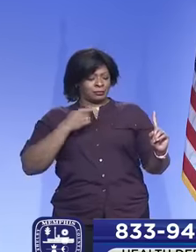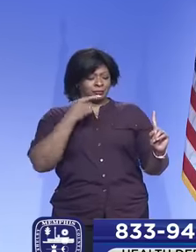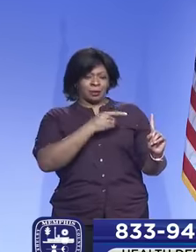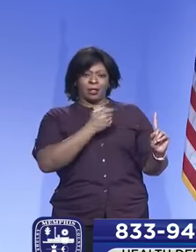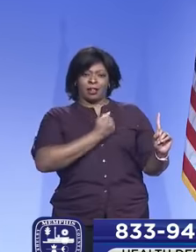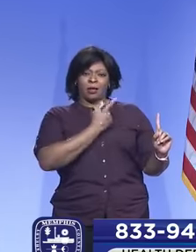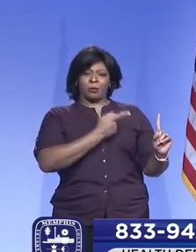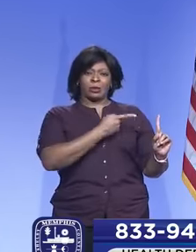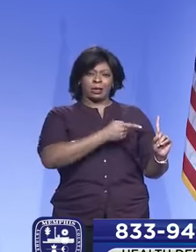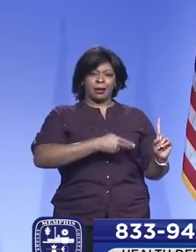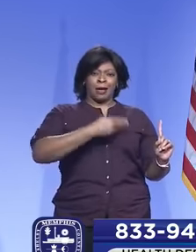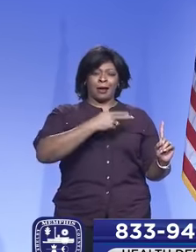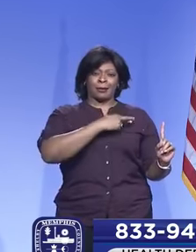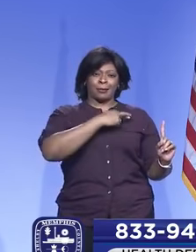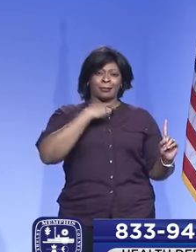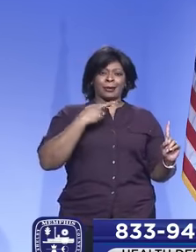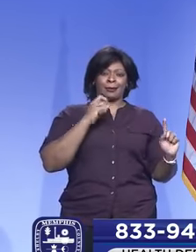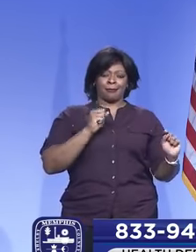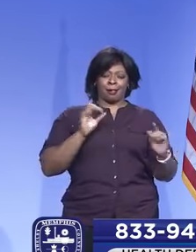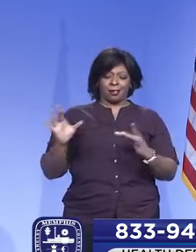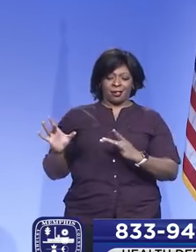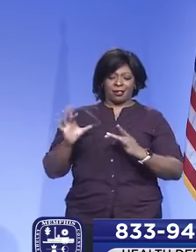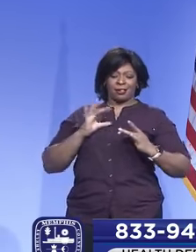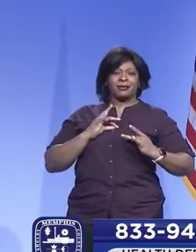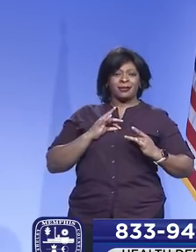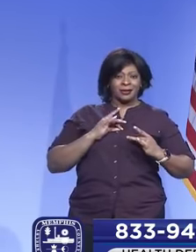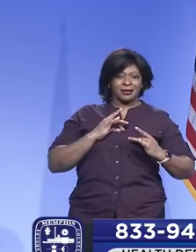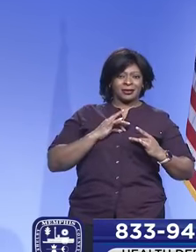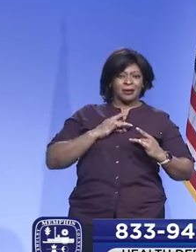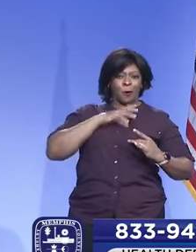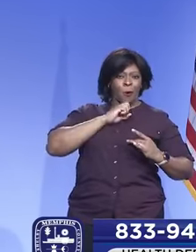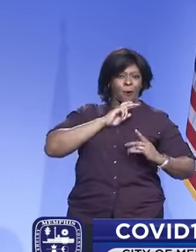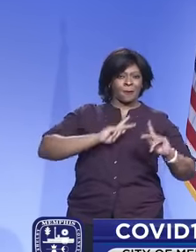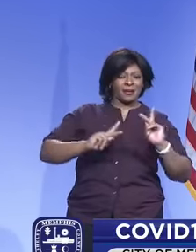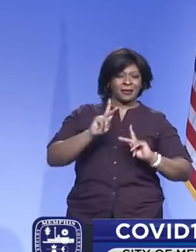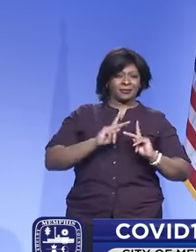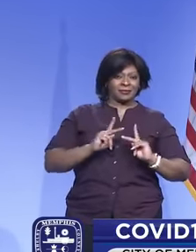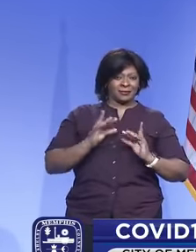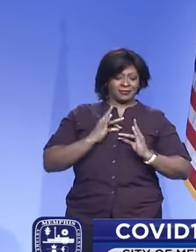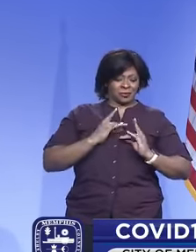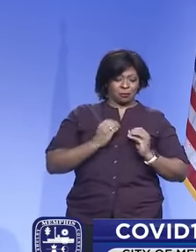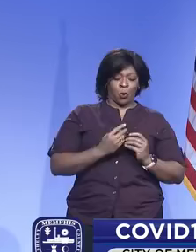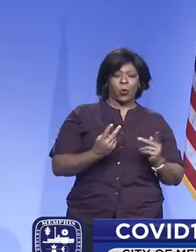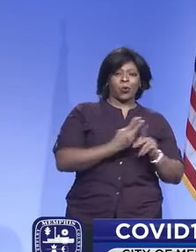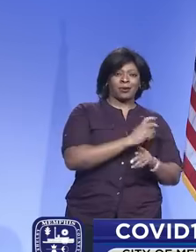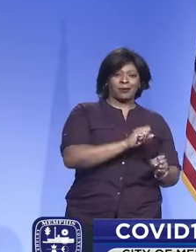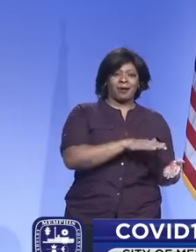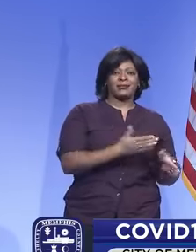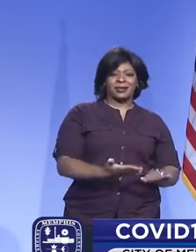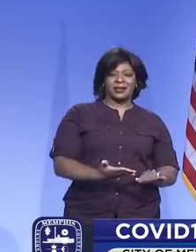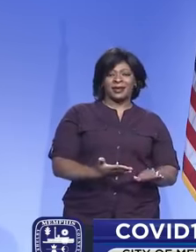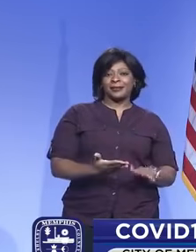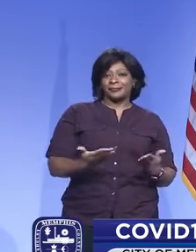susceptible to the adverse effects if the virus infect them.